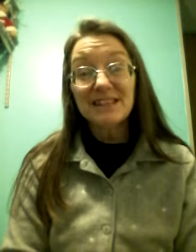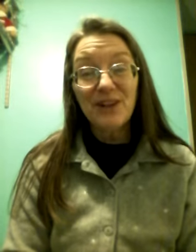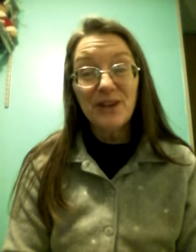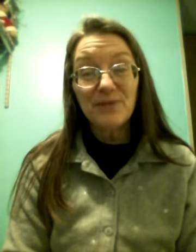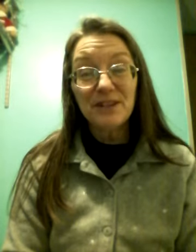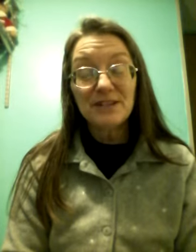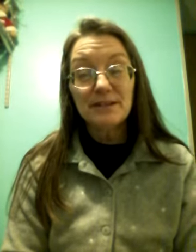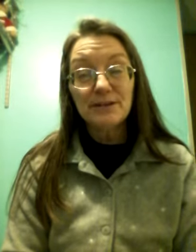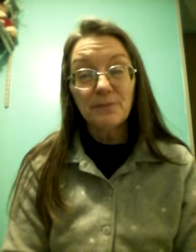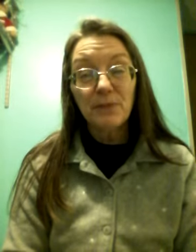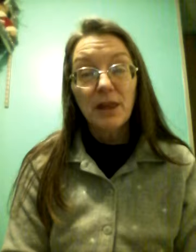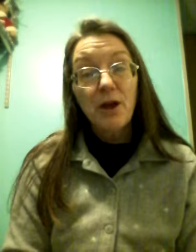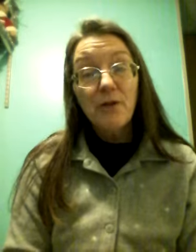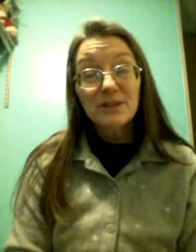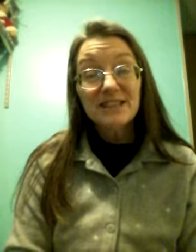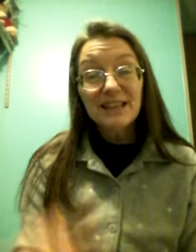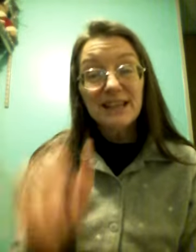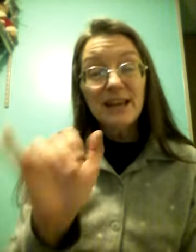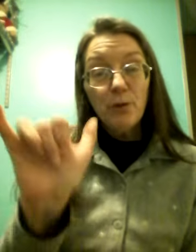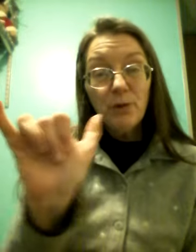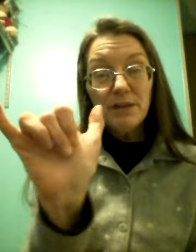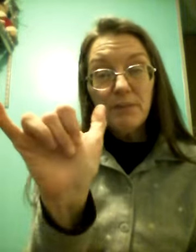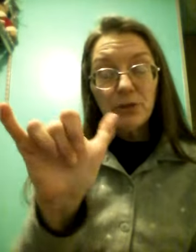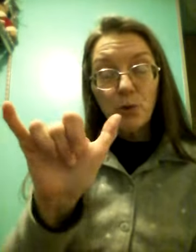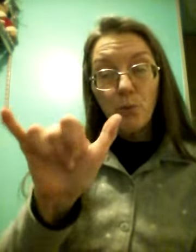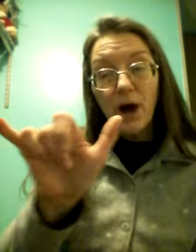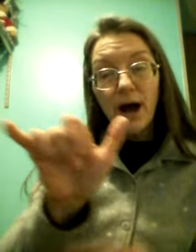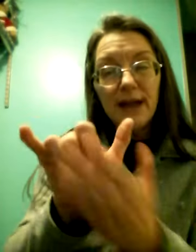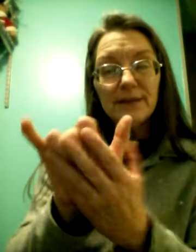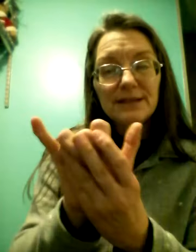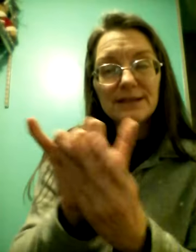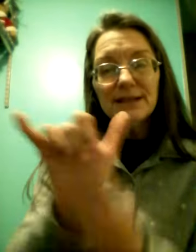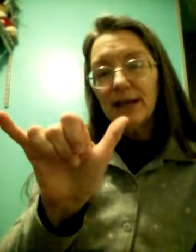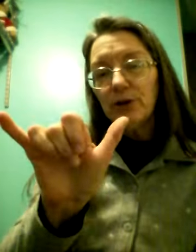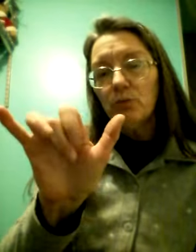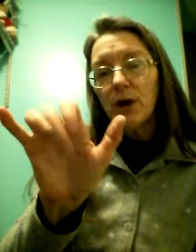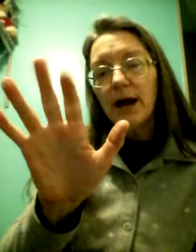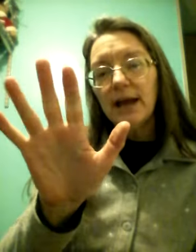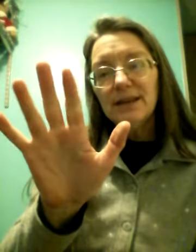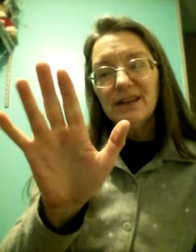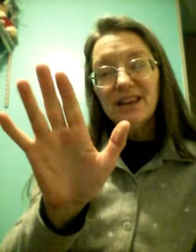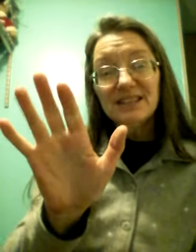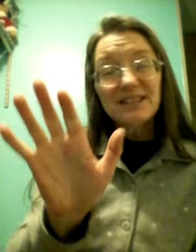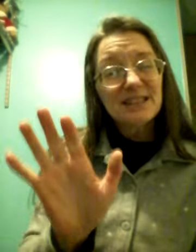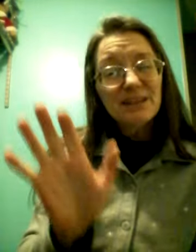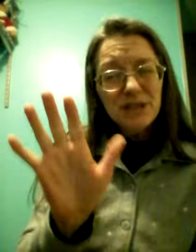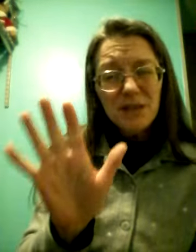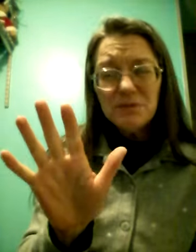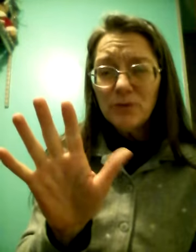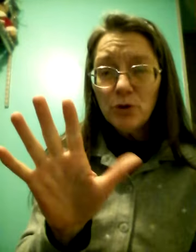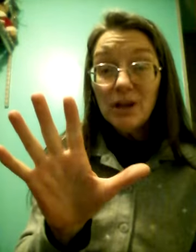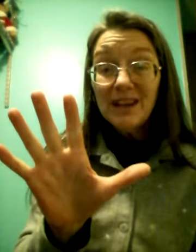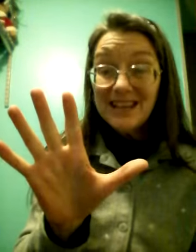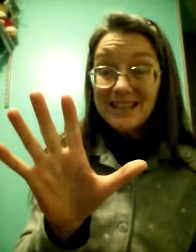lot of fun to do. For silly, we're going to make the Y. This is the letter Y. Sometimes it